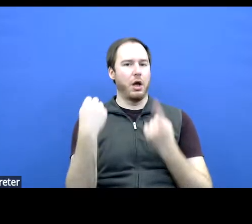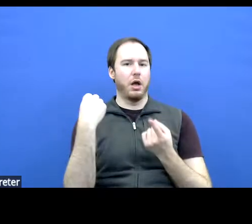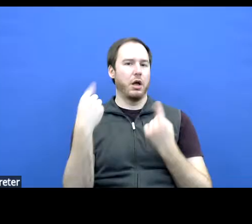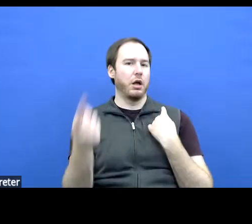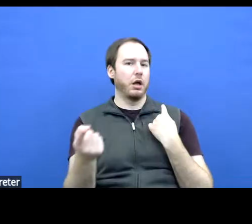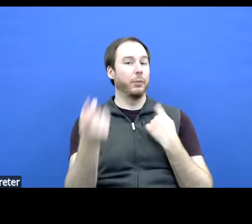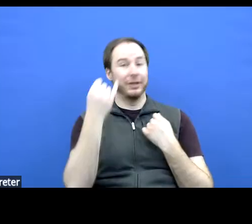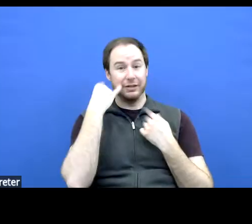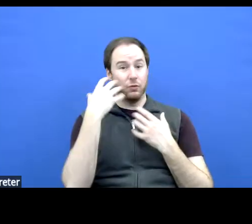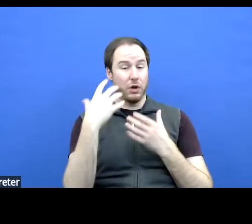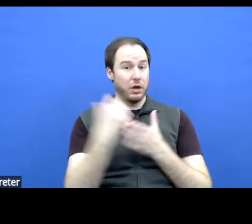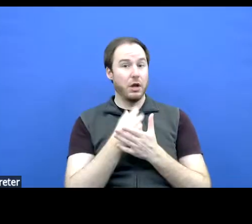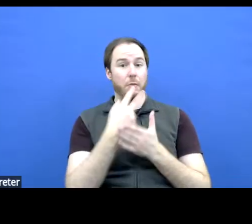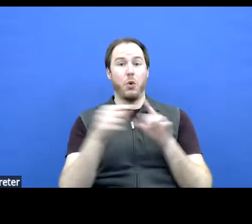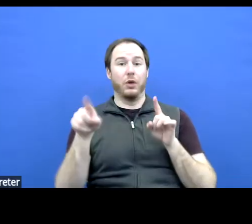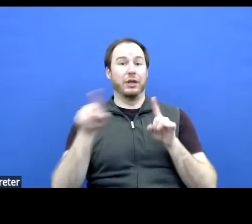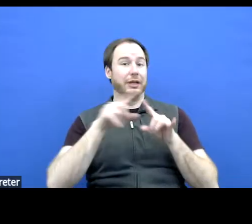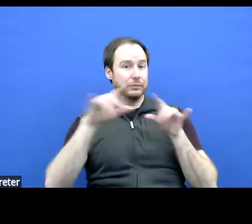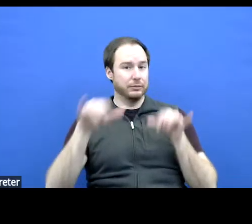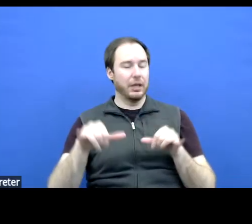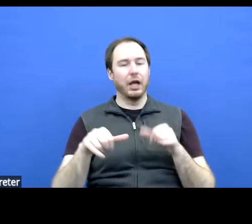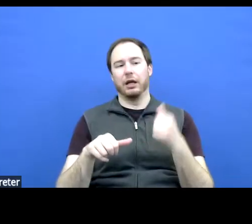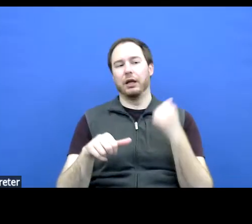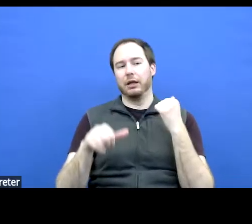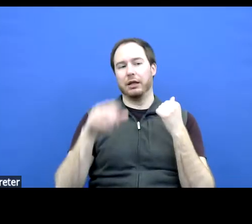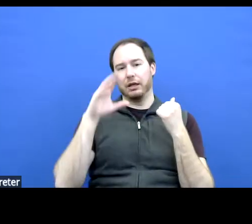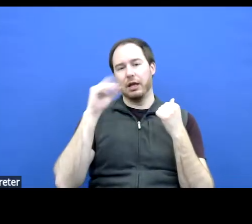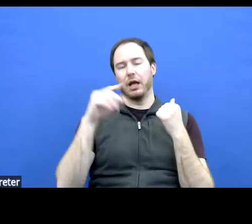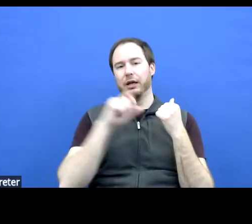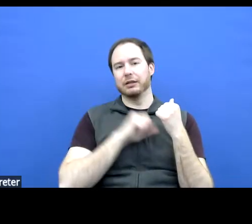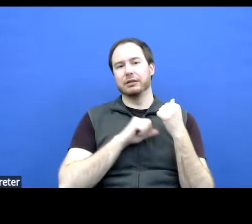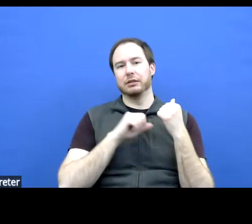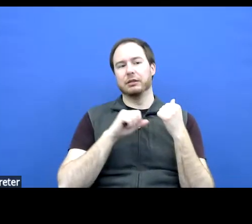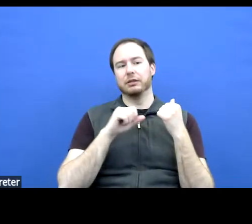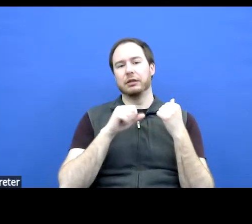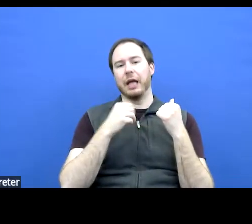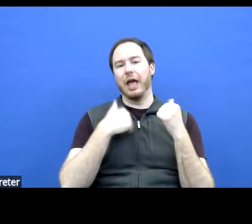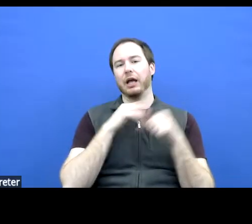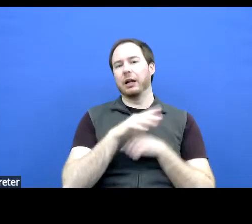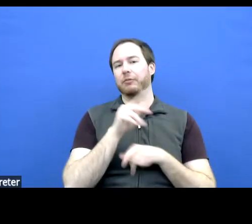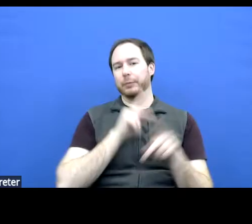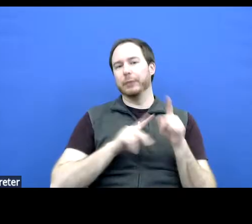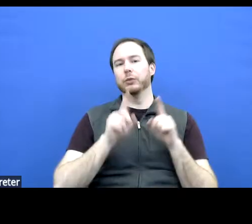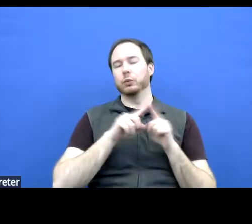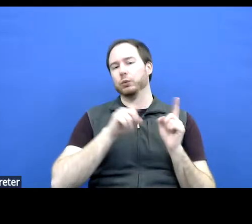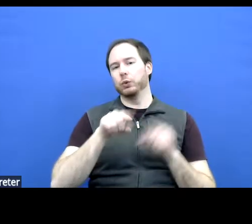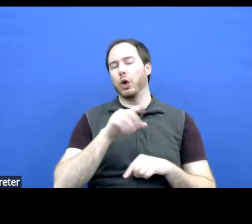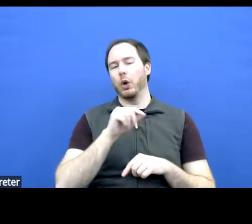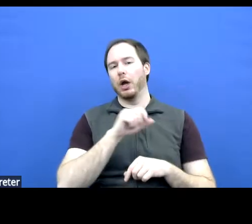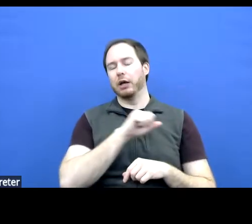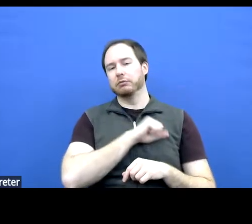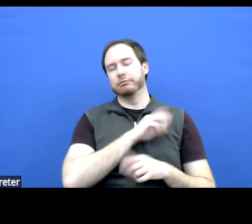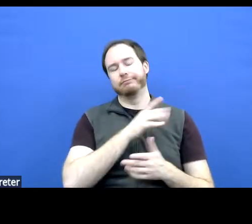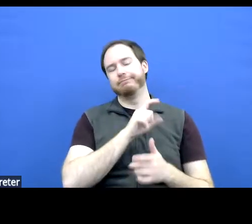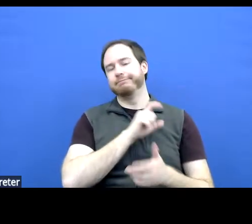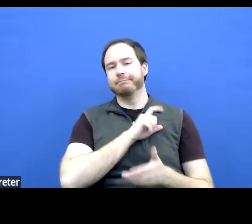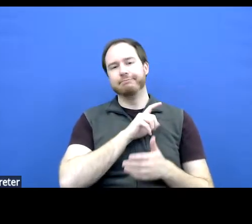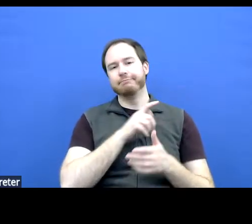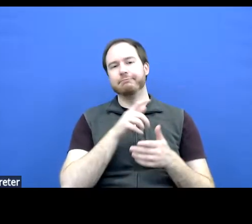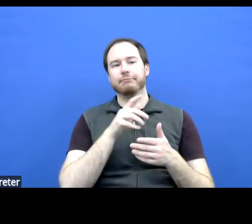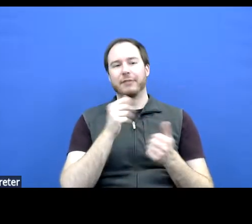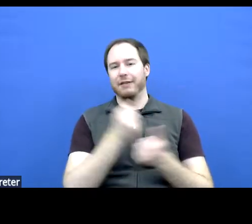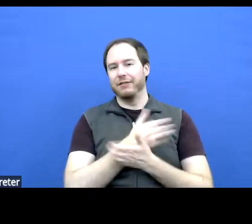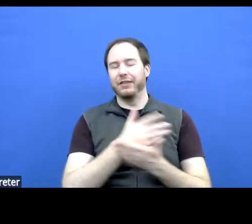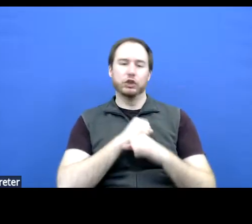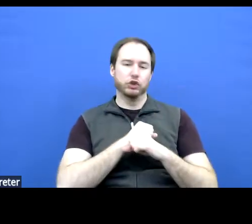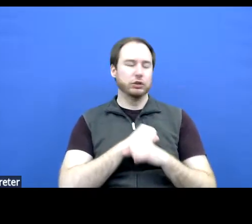utilize both areas, he has the staff to cover everything. You know, one of the things that concerns me, you talk about